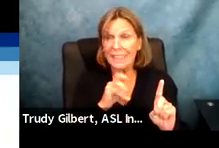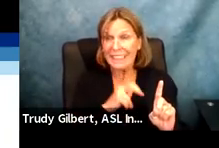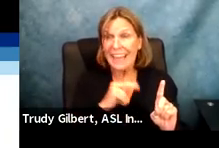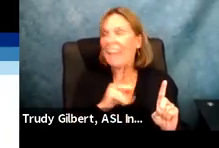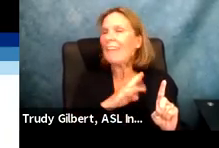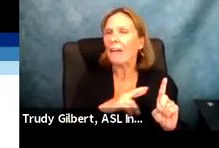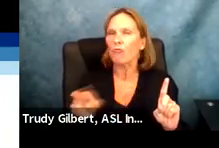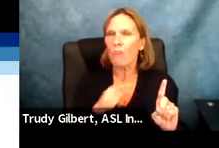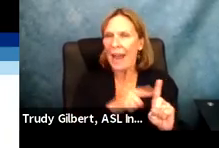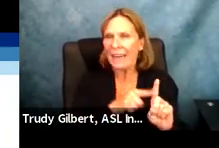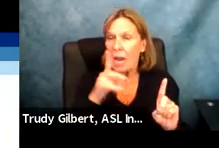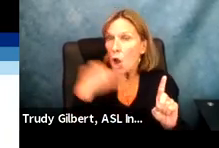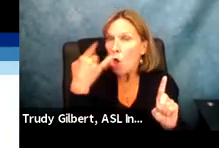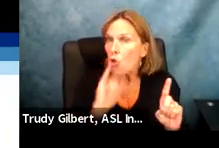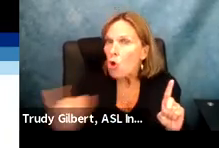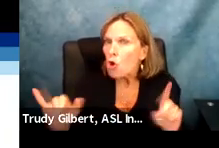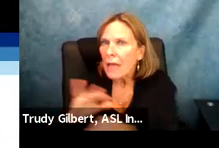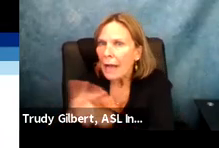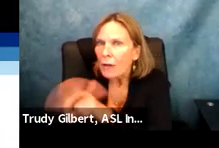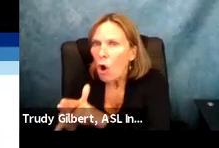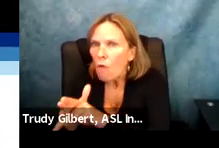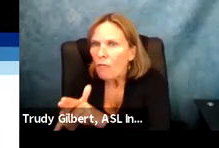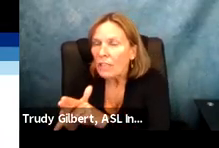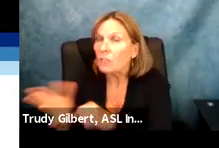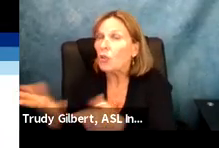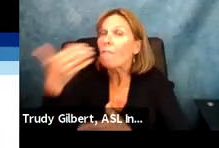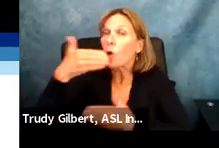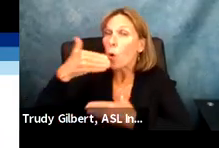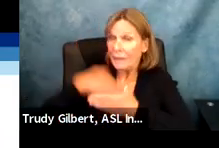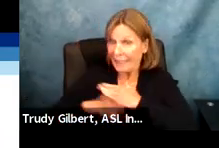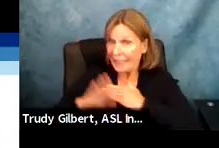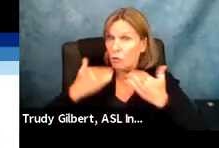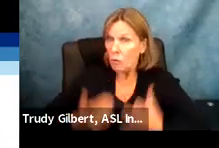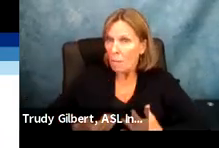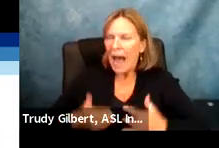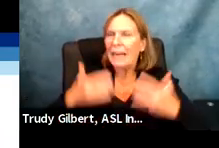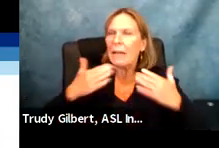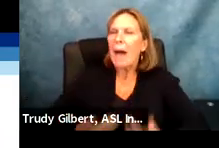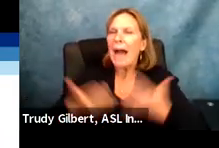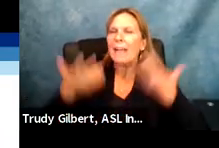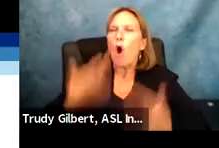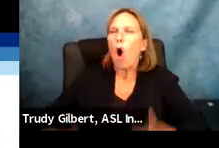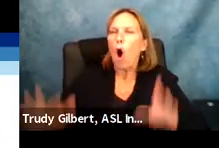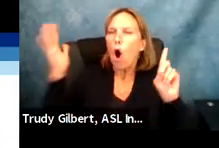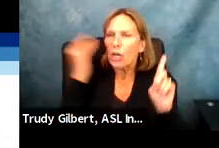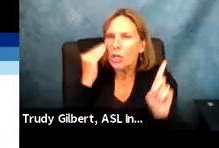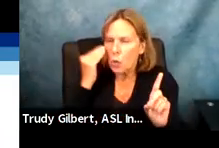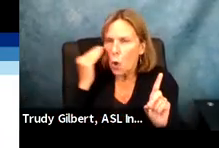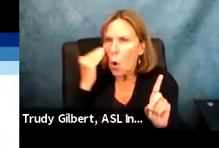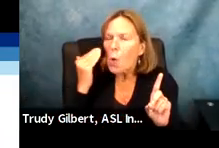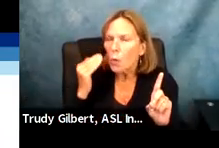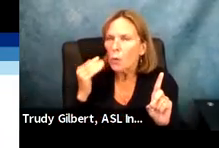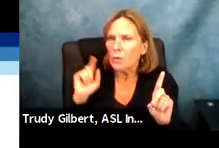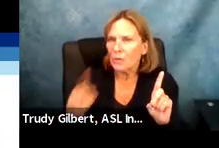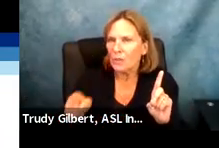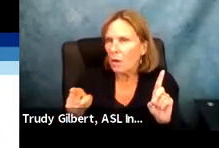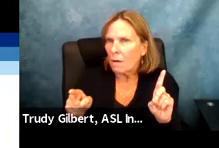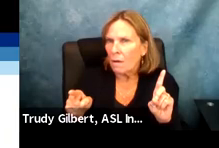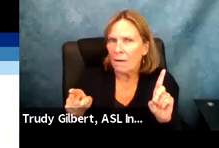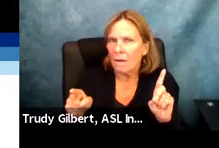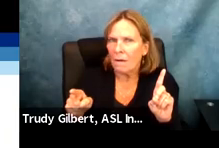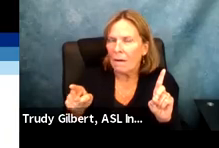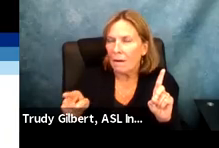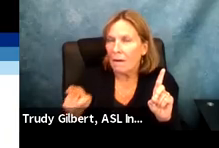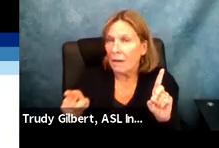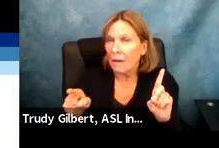virus. And this is really important because this is what will stop the virus from